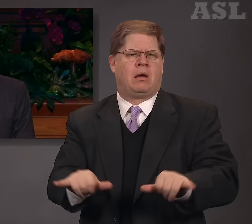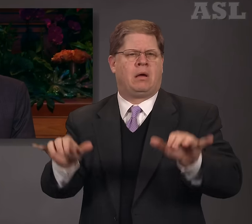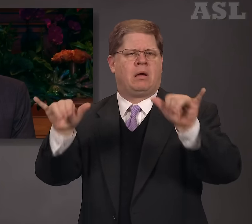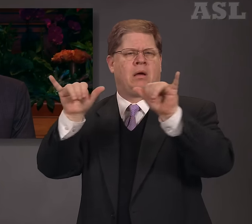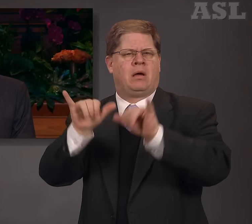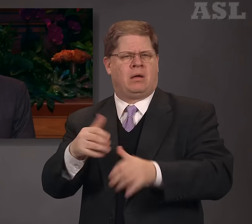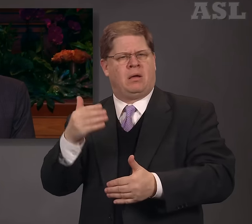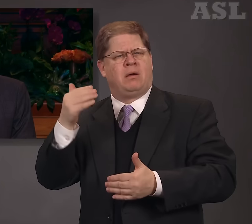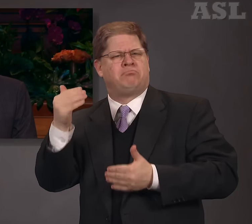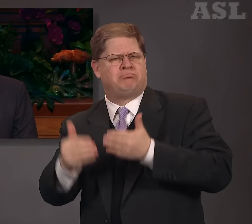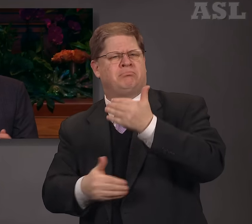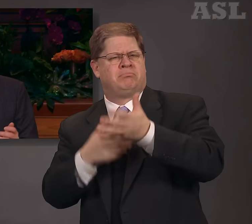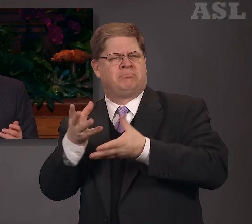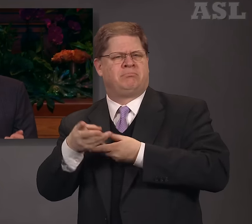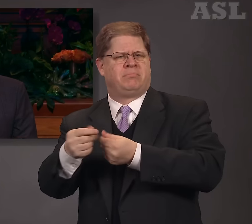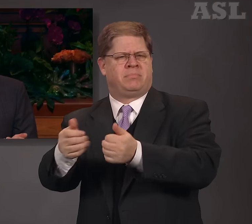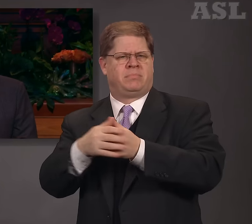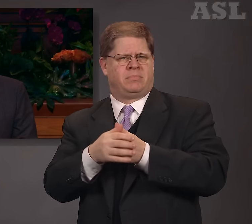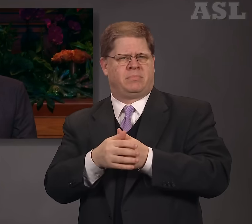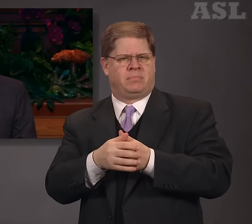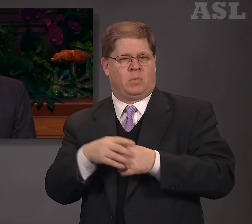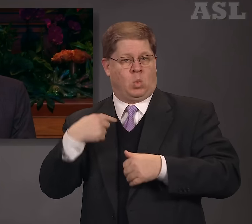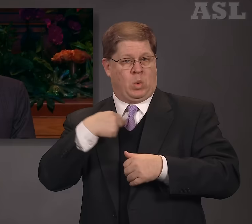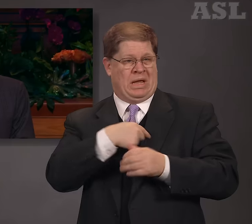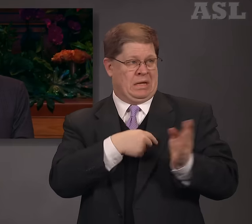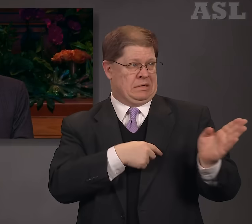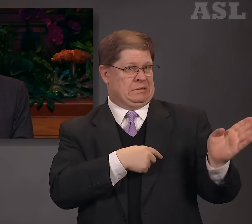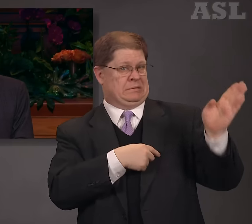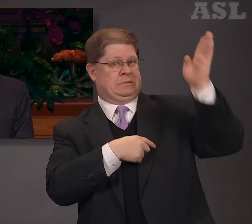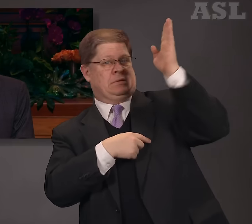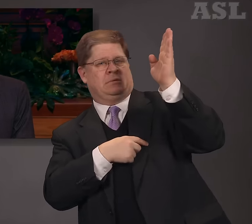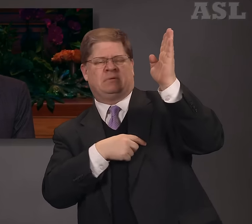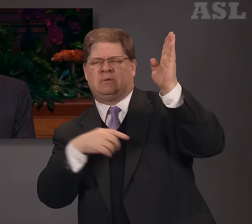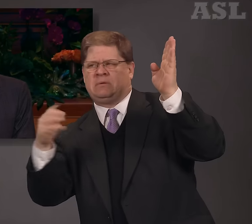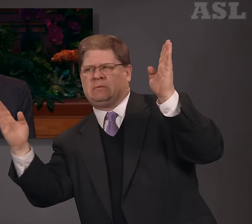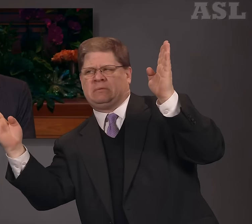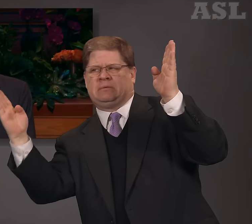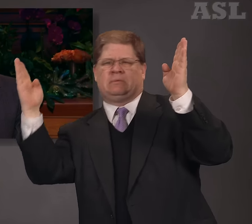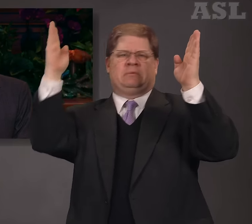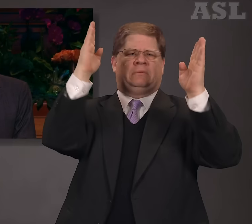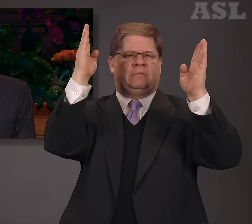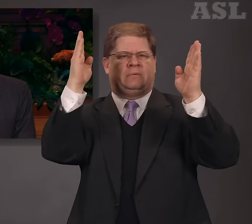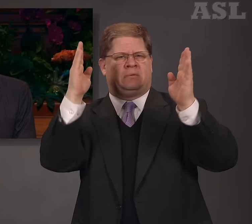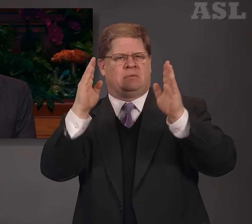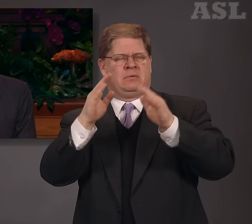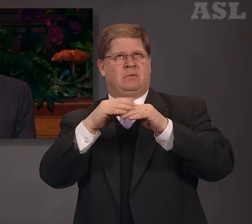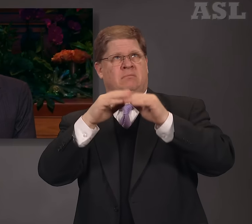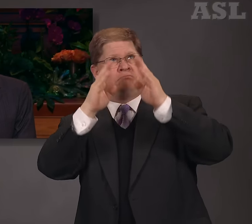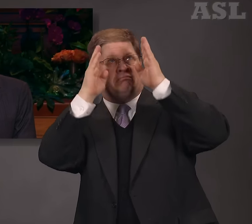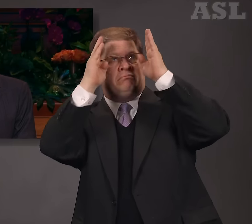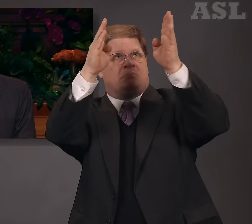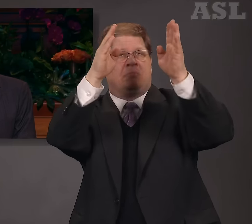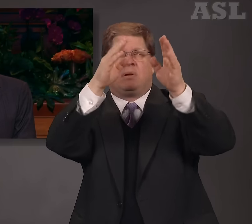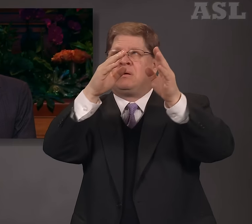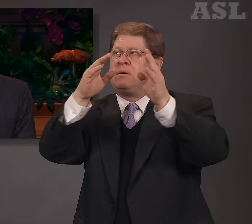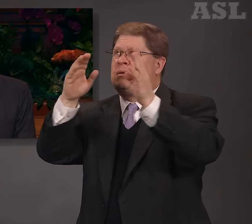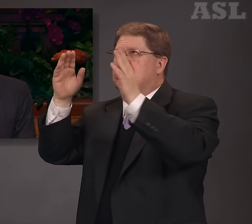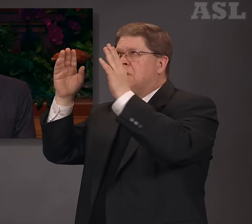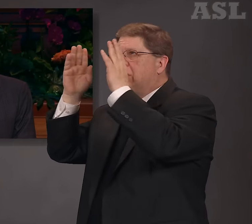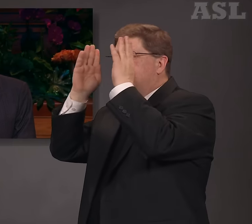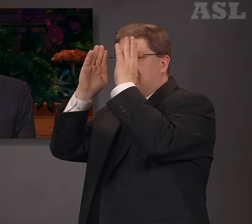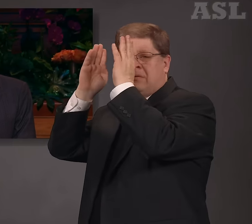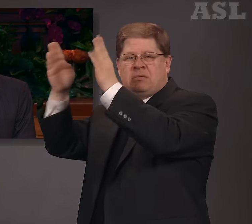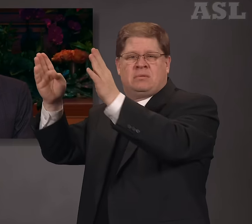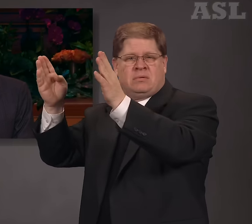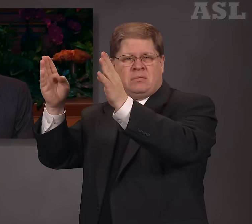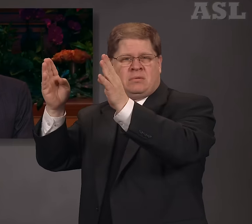blueprints. We build our personal spiritual bridge with hearts and minds devoted to Heavenly Father and His only